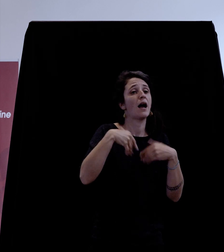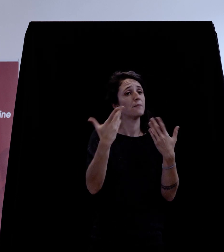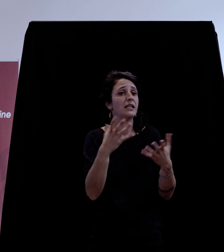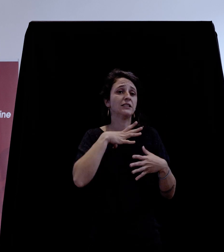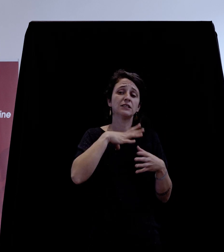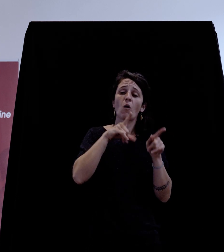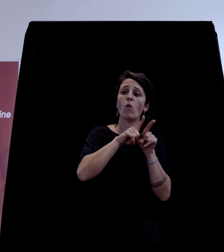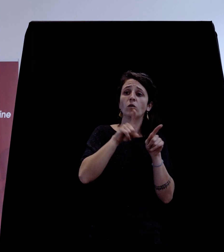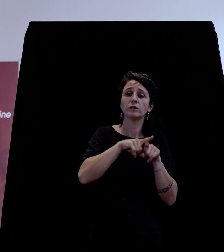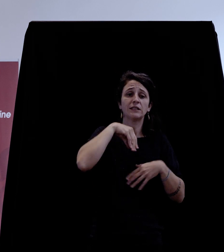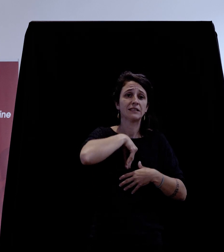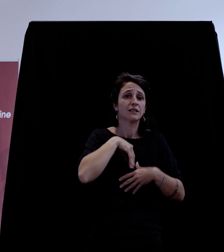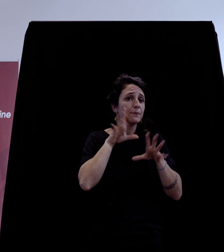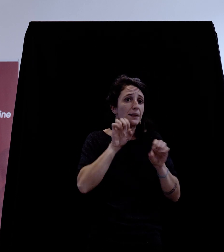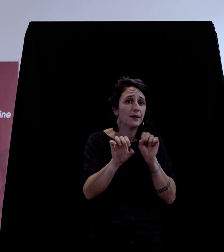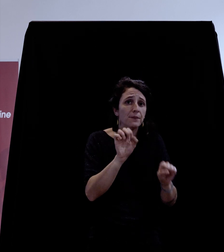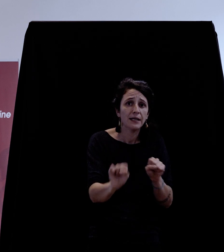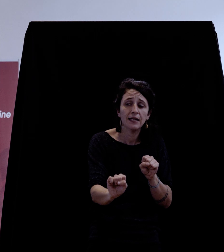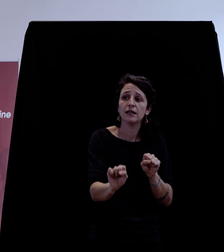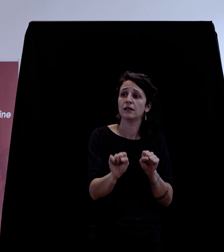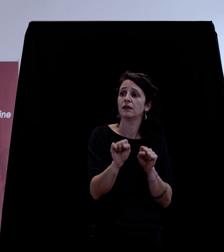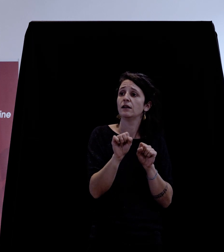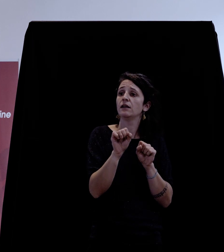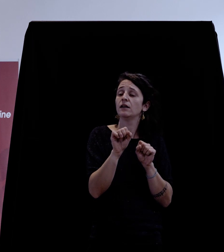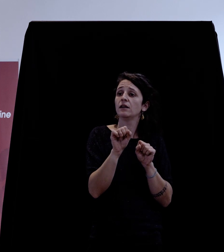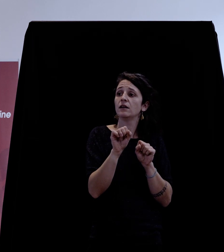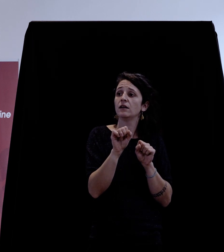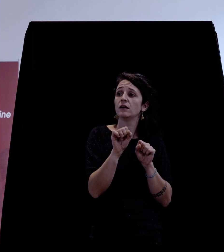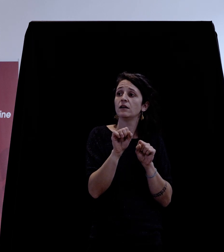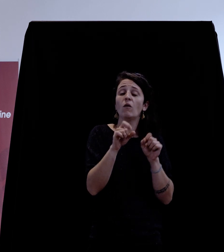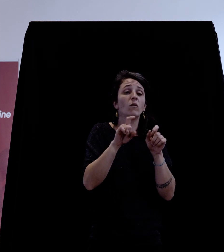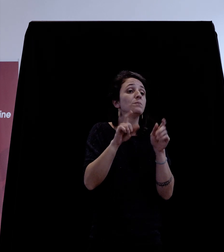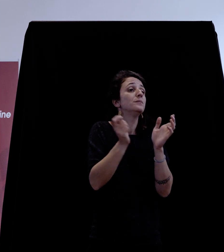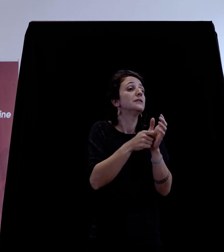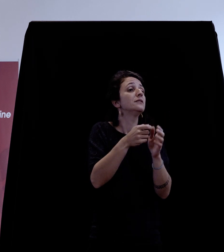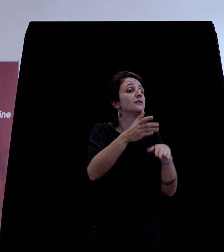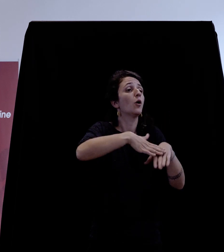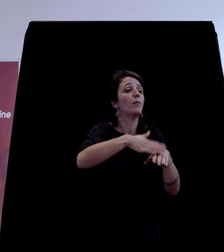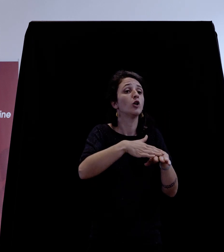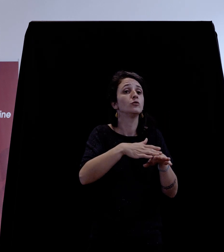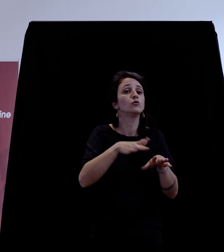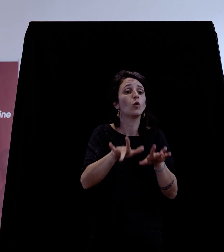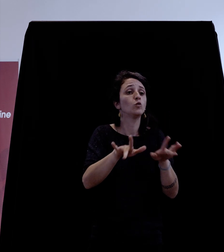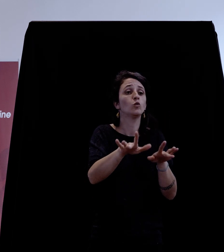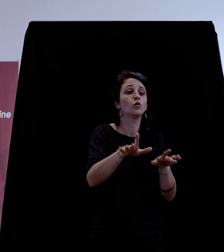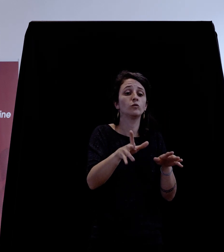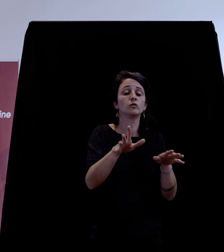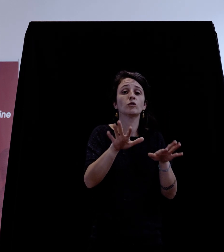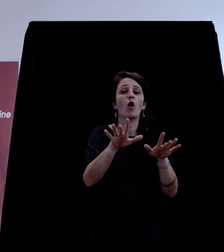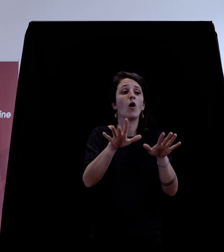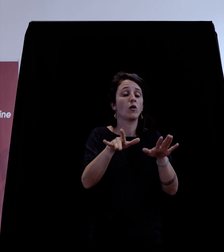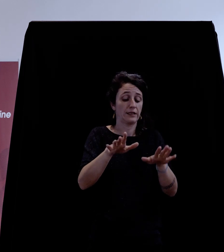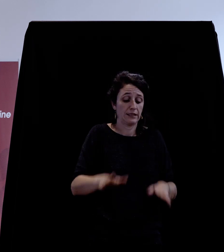said, tap your left big toe, you guys could all do that right away. But if you have